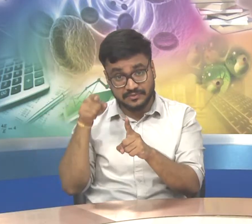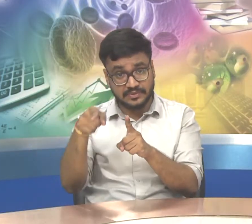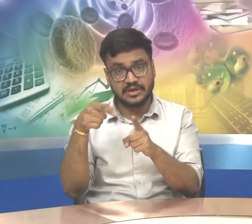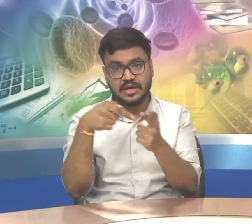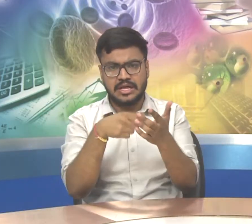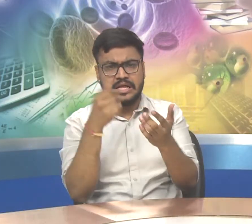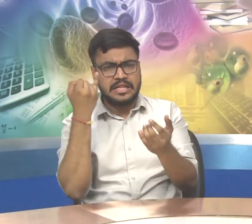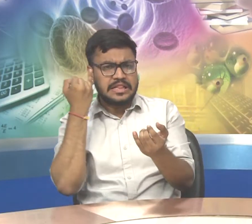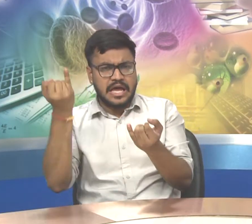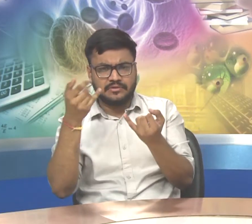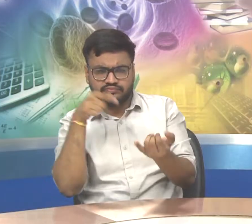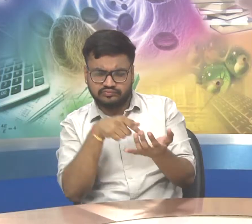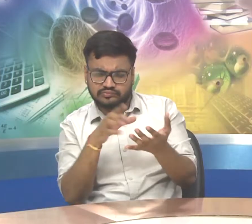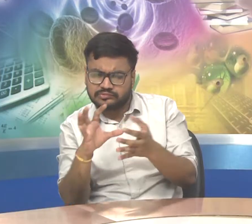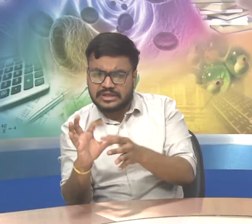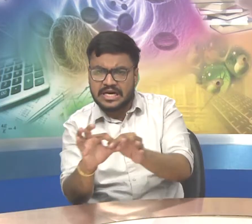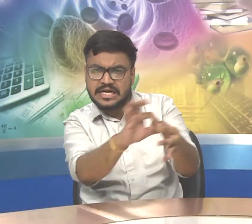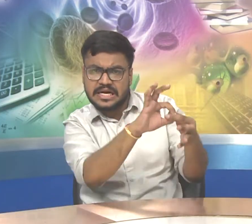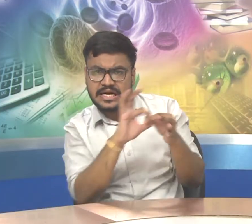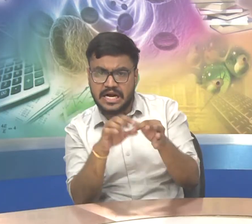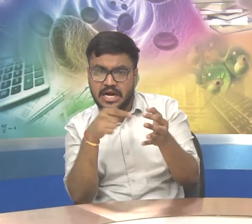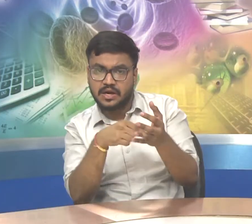the formula of the compound,